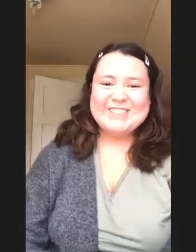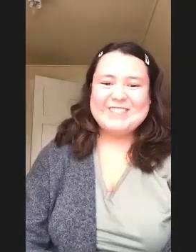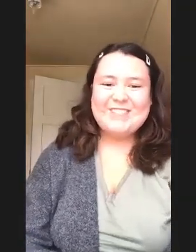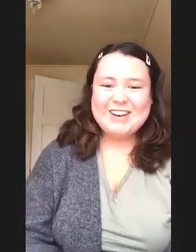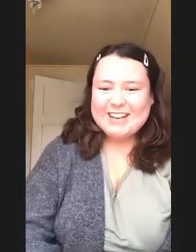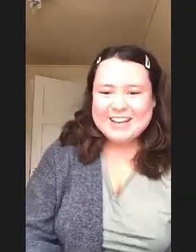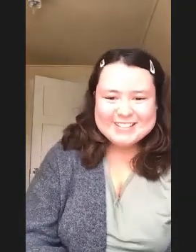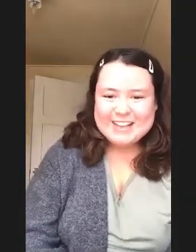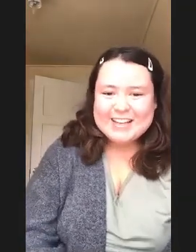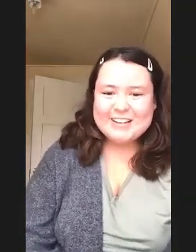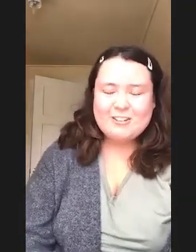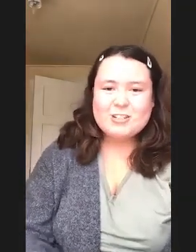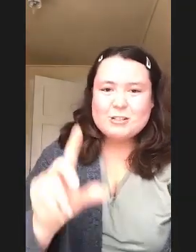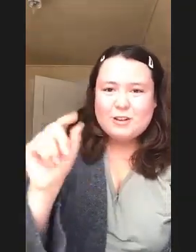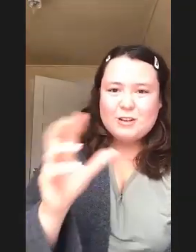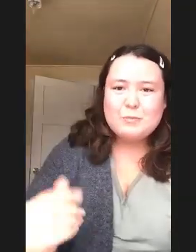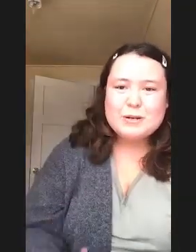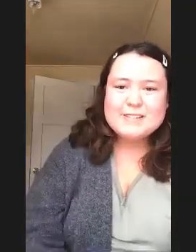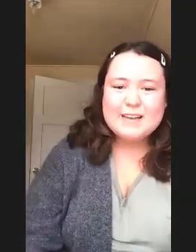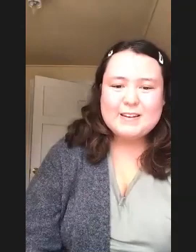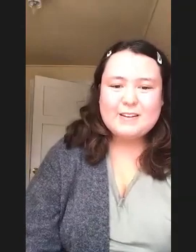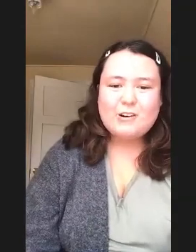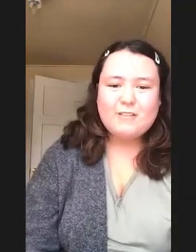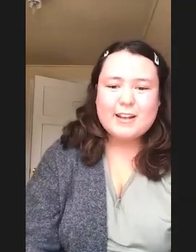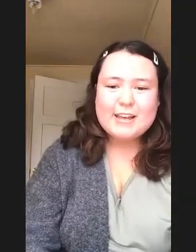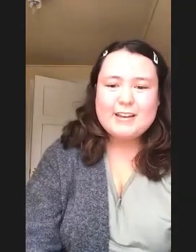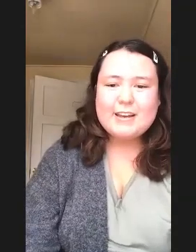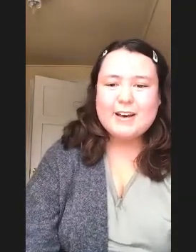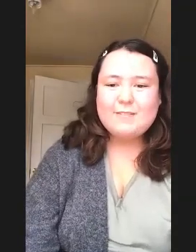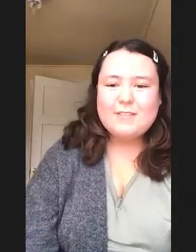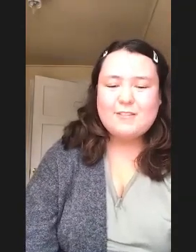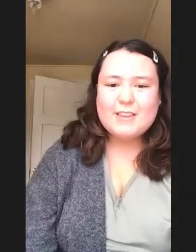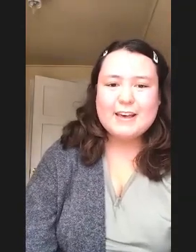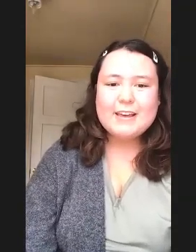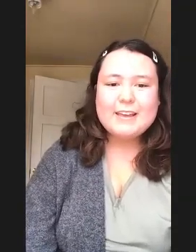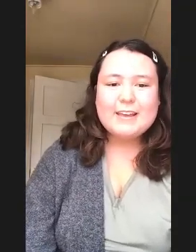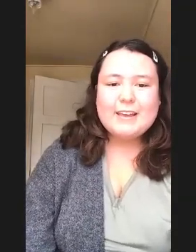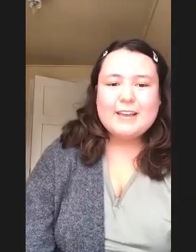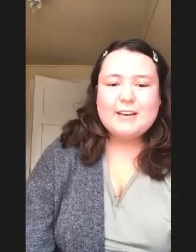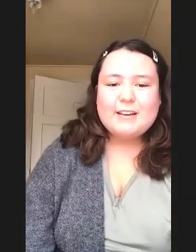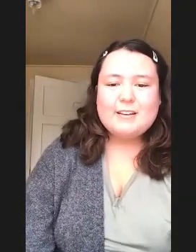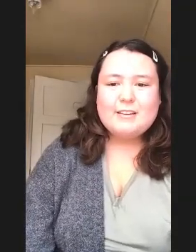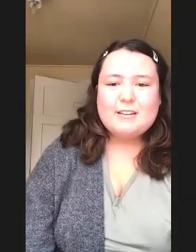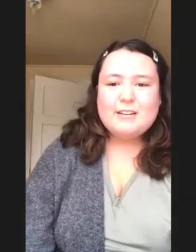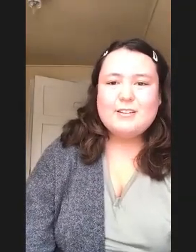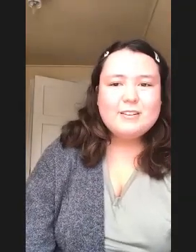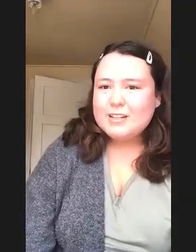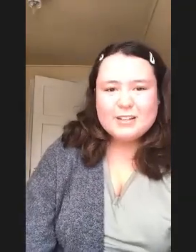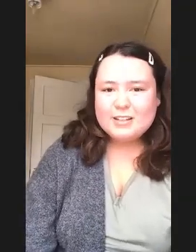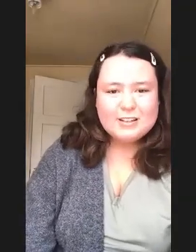if anyone has any questions about the numbers, I can go over it again if you would like. No? Do you